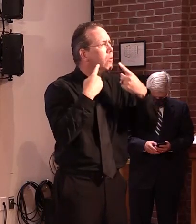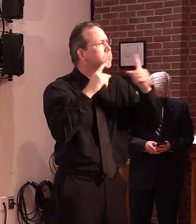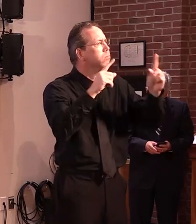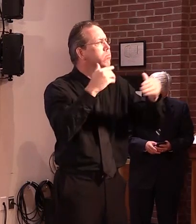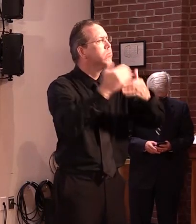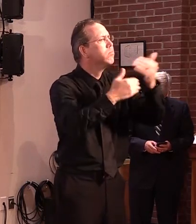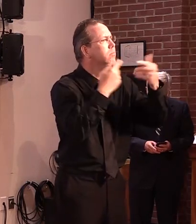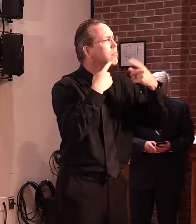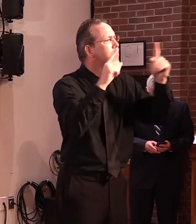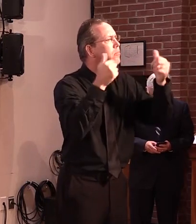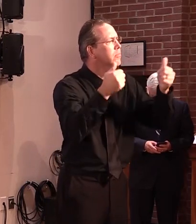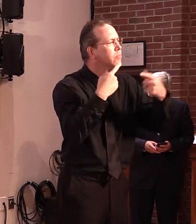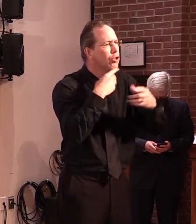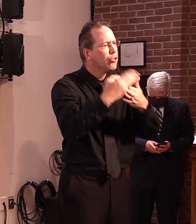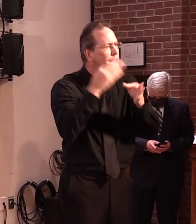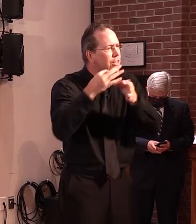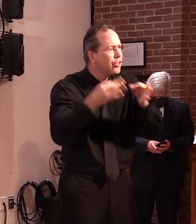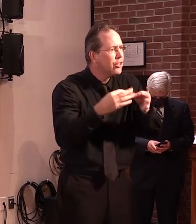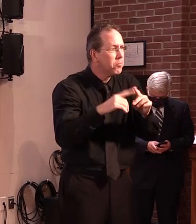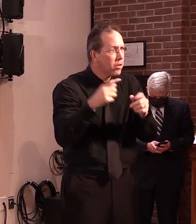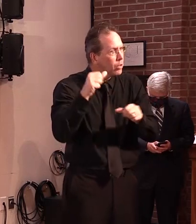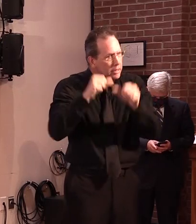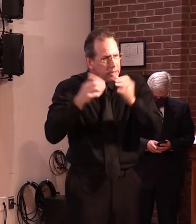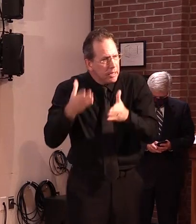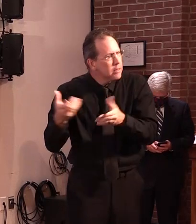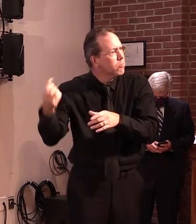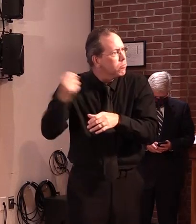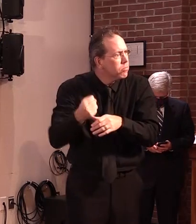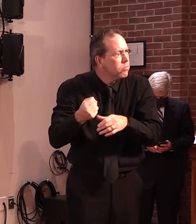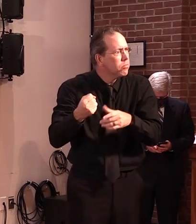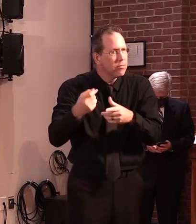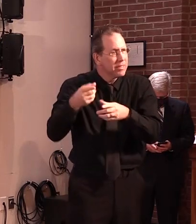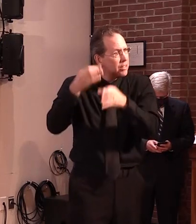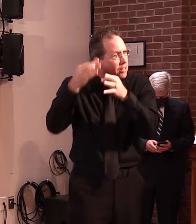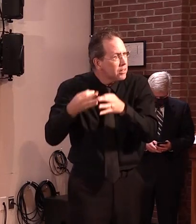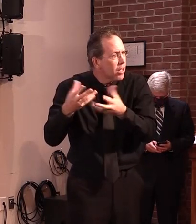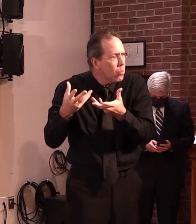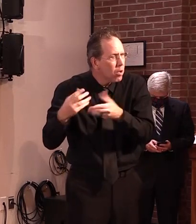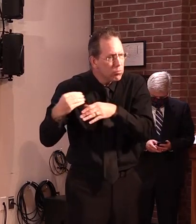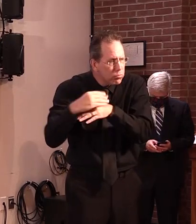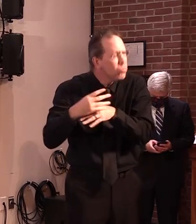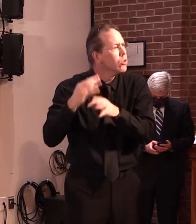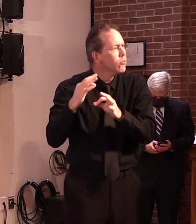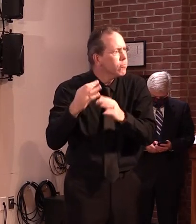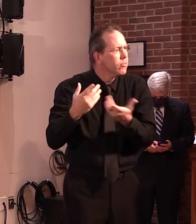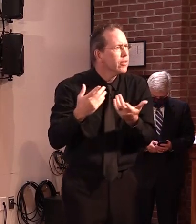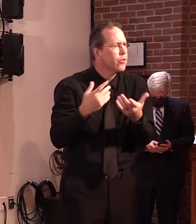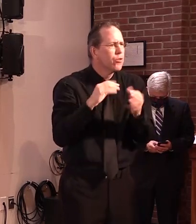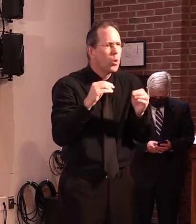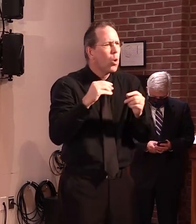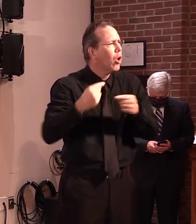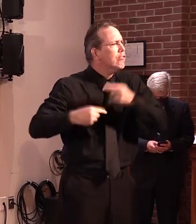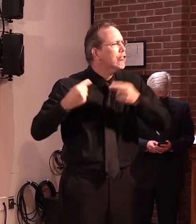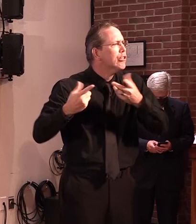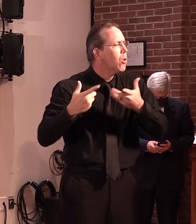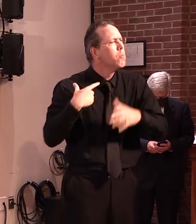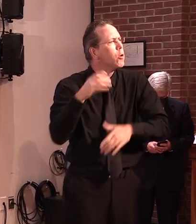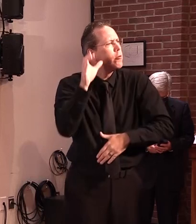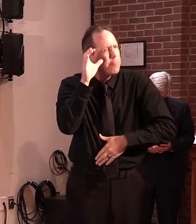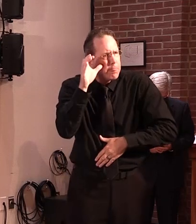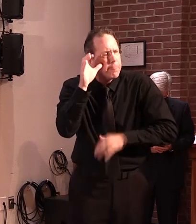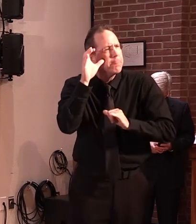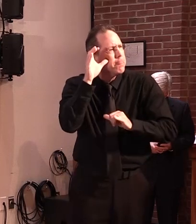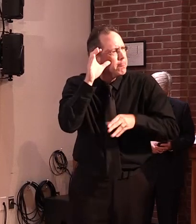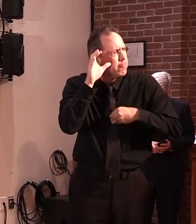to the scientist, and there's very little disagreement on whatever side of the political spectrum you're on, things